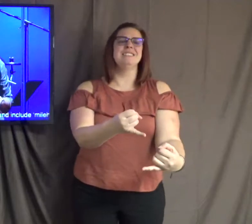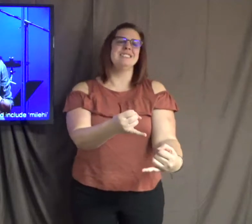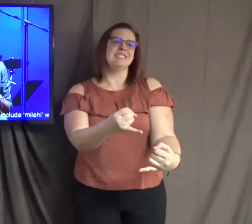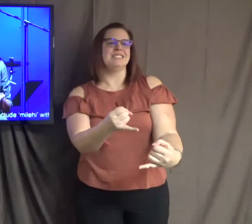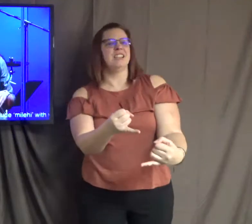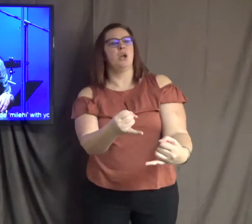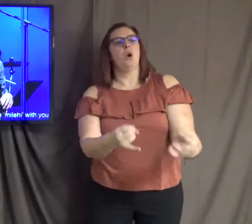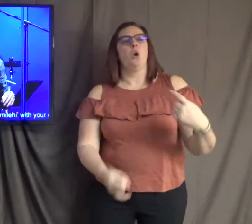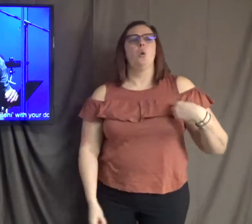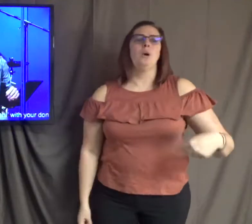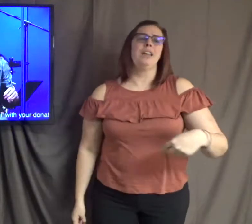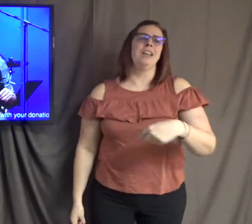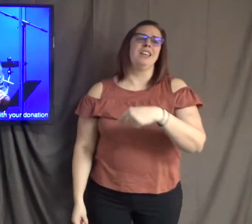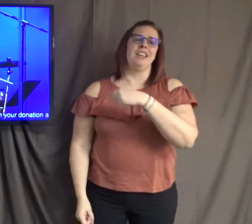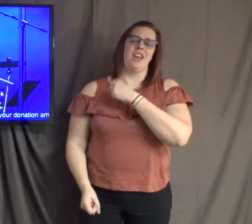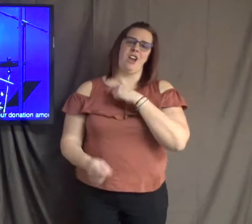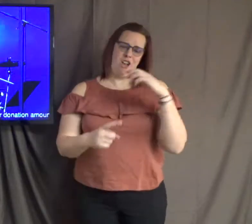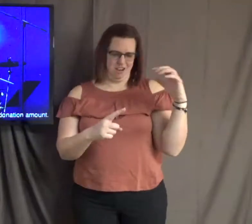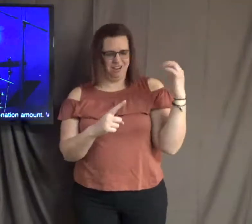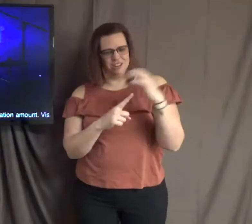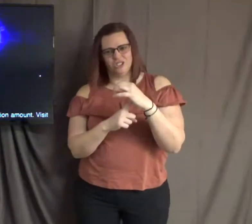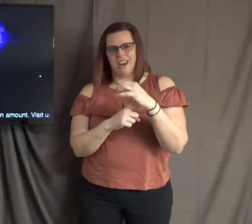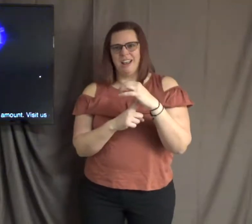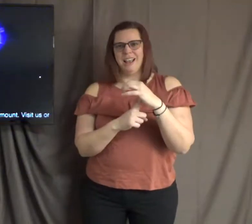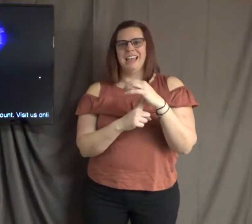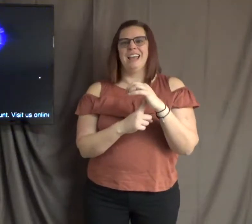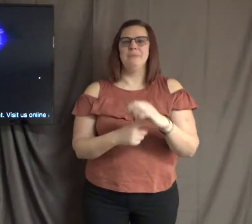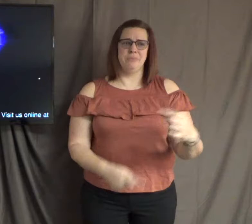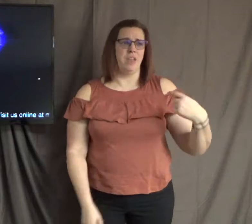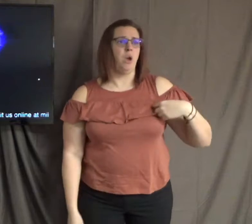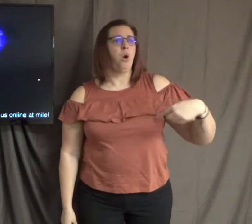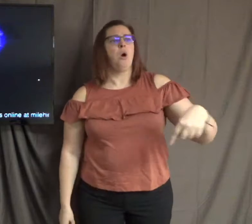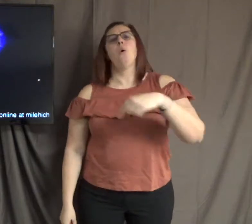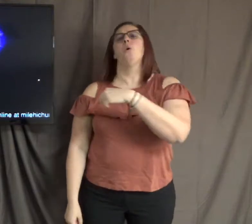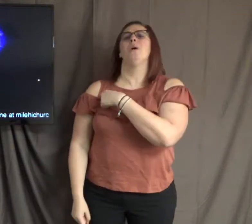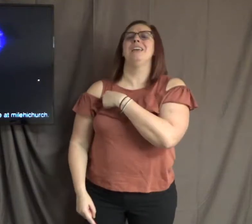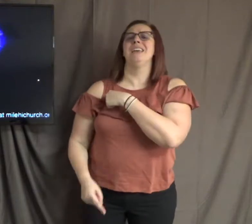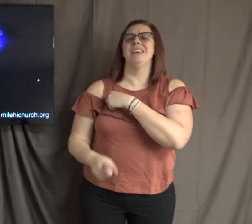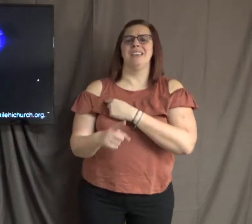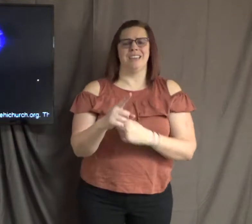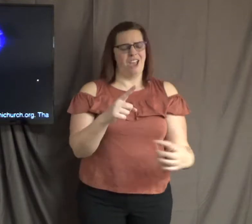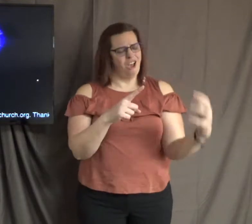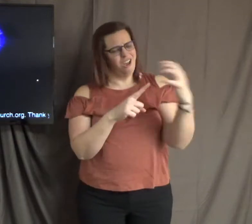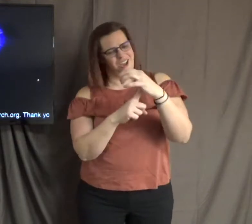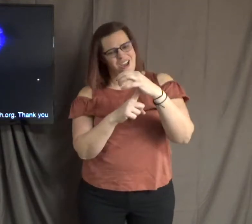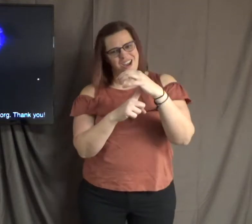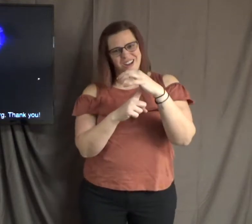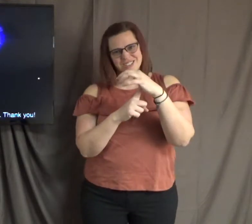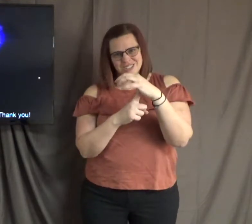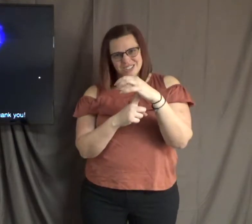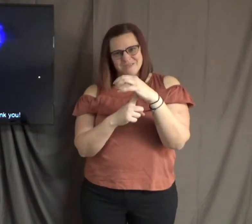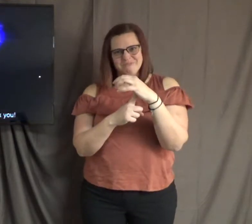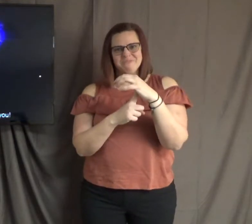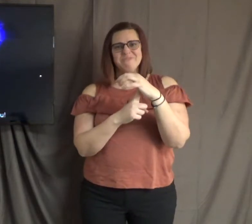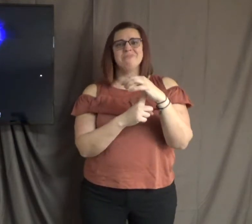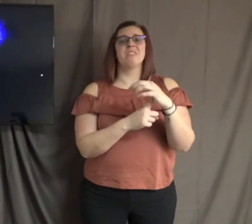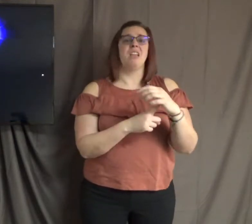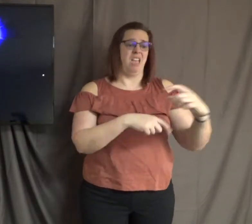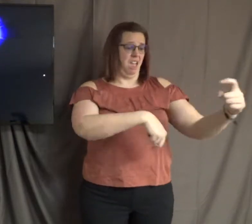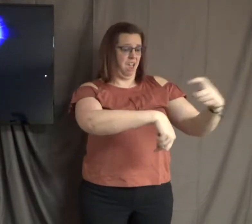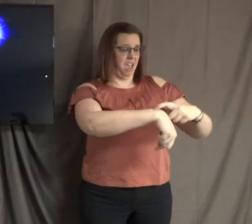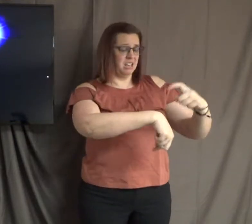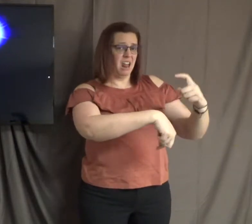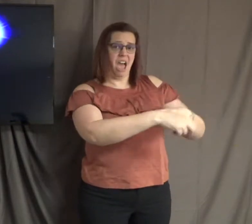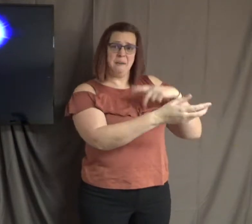end. We are the champions. We are the